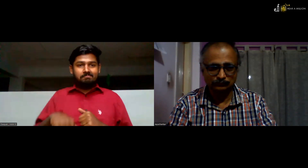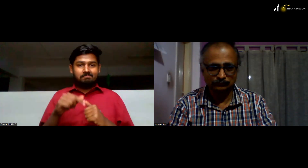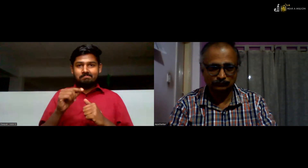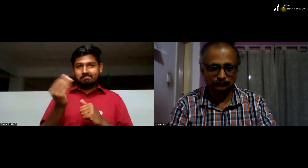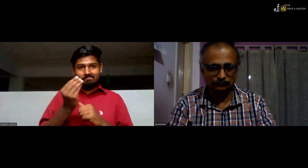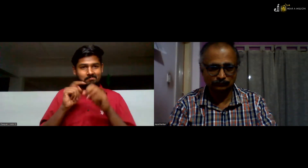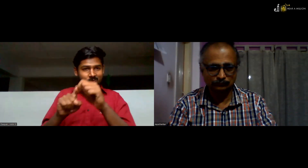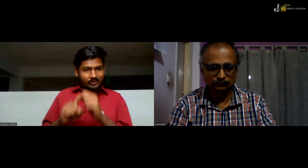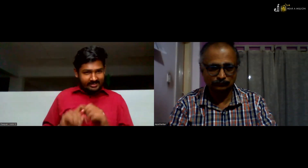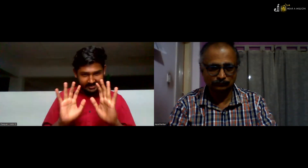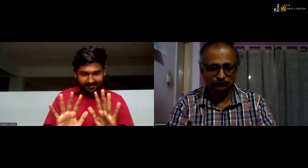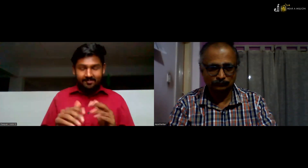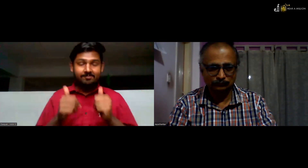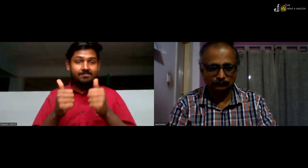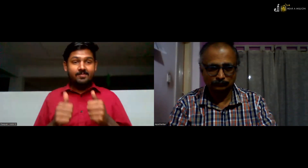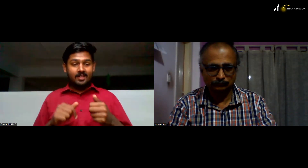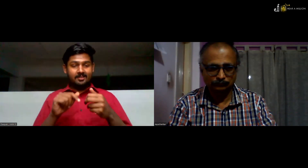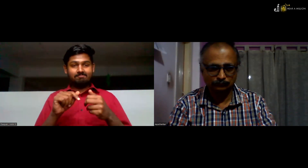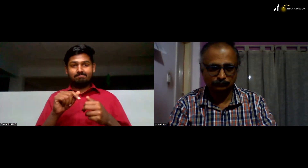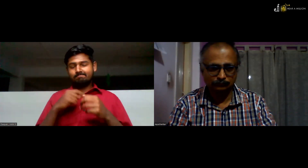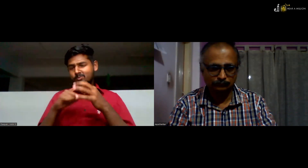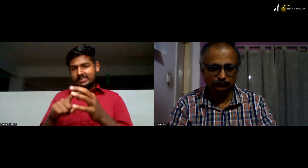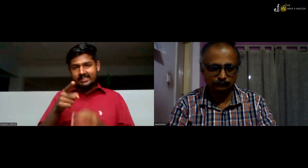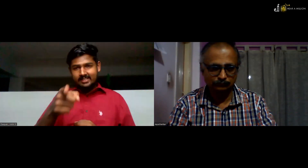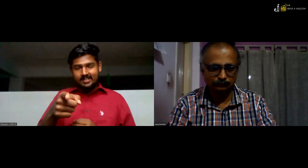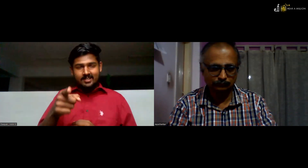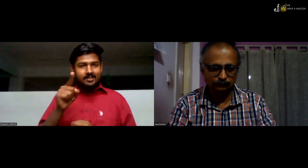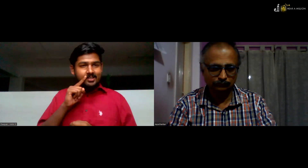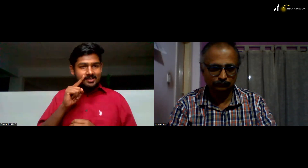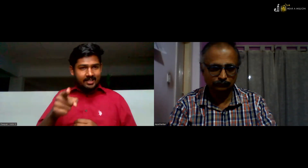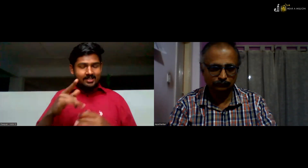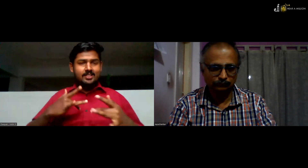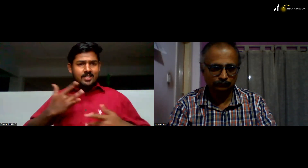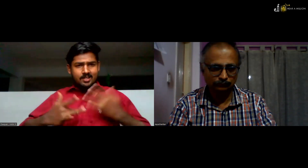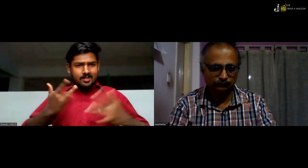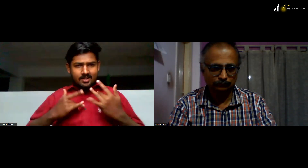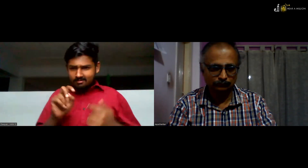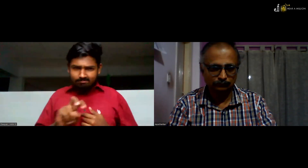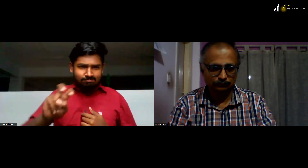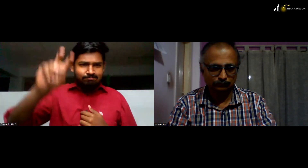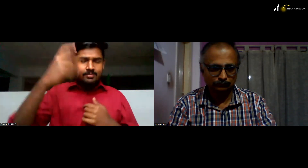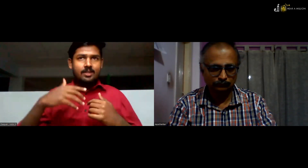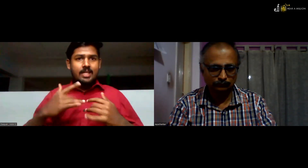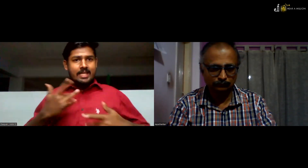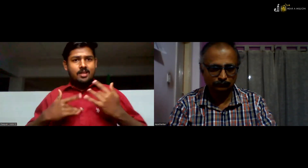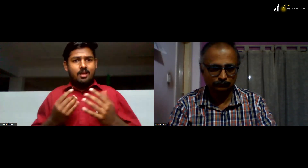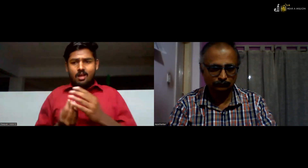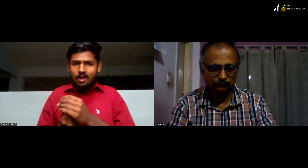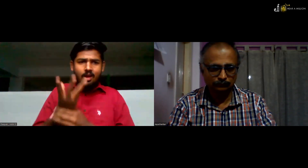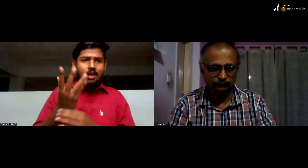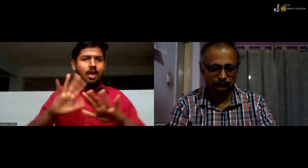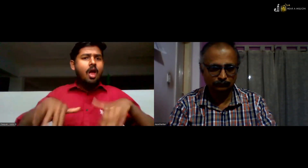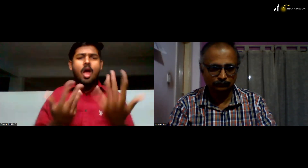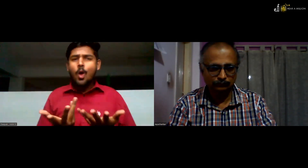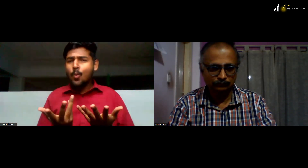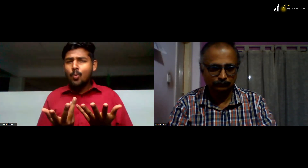this was the experience of Jai Shankar ji. So I'm going to question him. So firstly, my question to Jai Shankar is